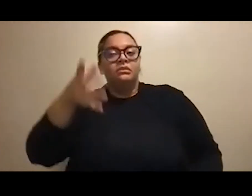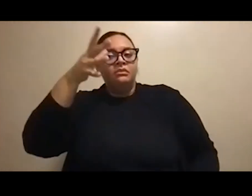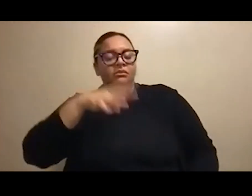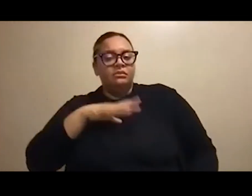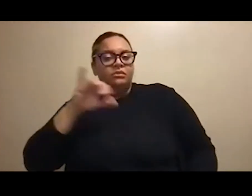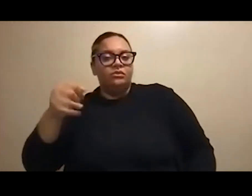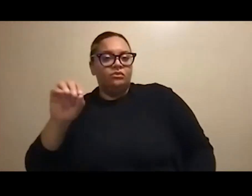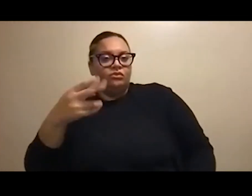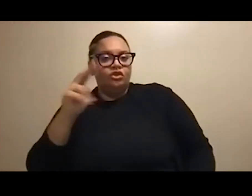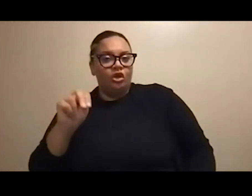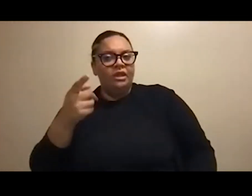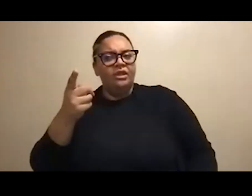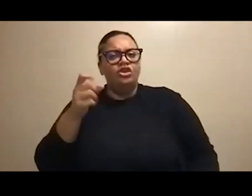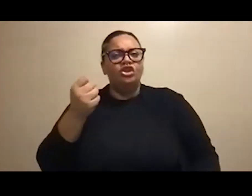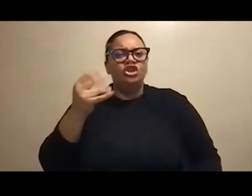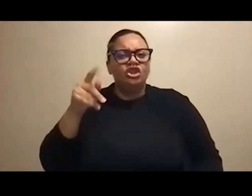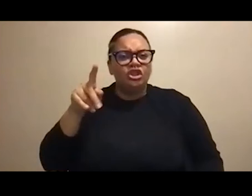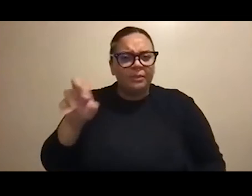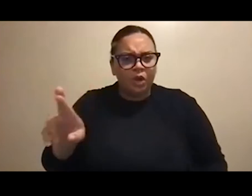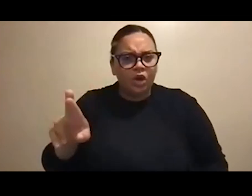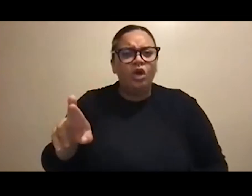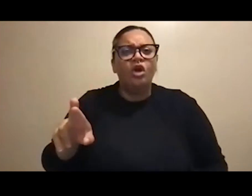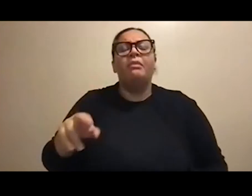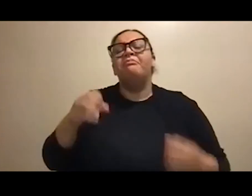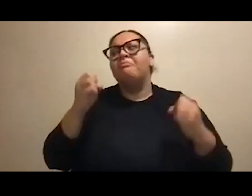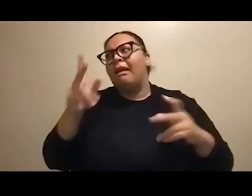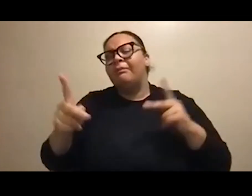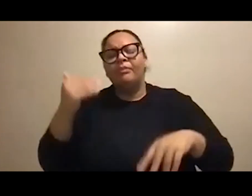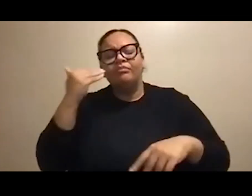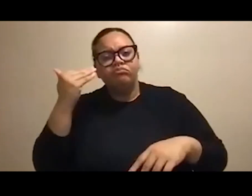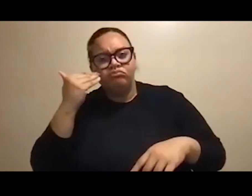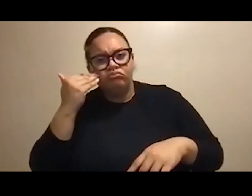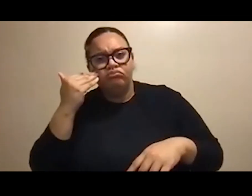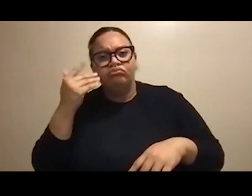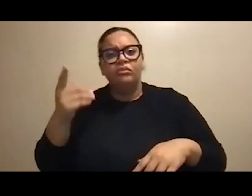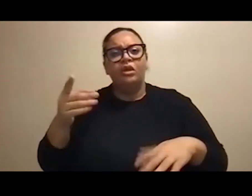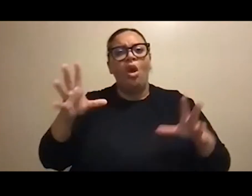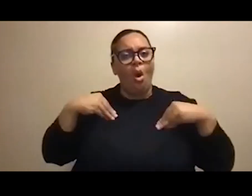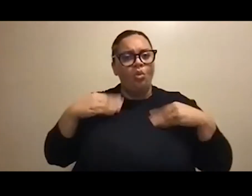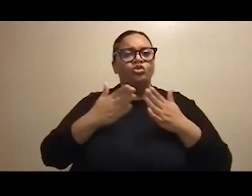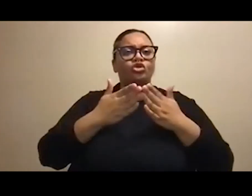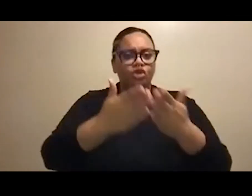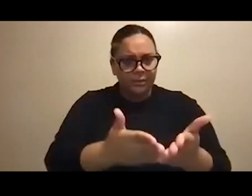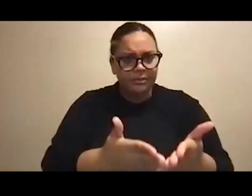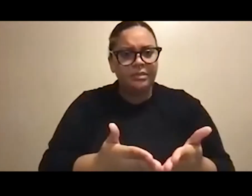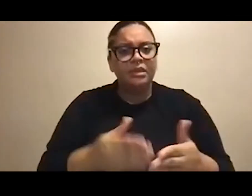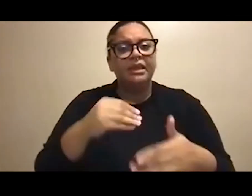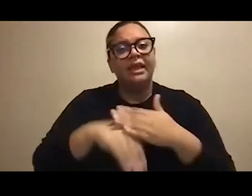very wealthy and a widely established ship owner in the city of